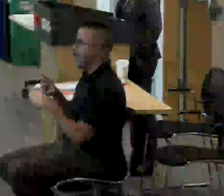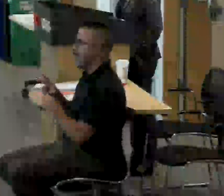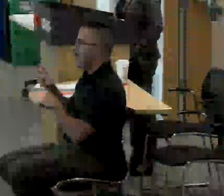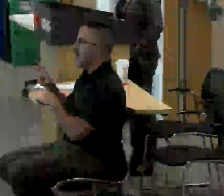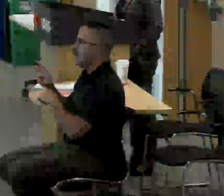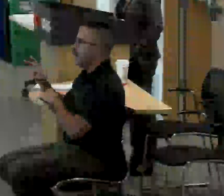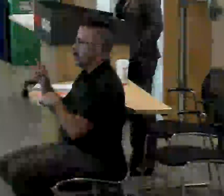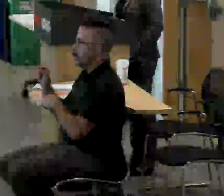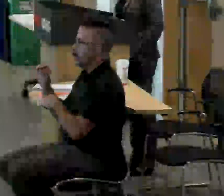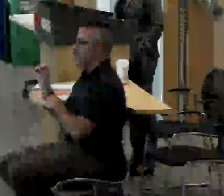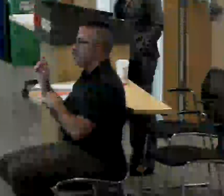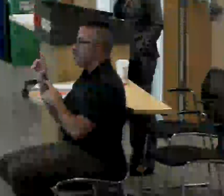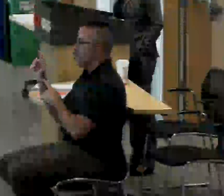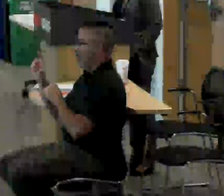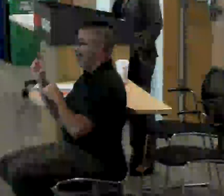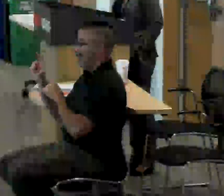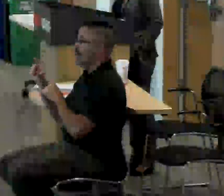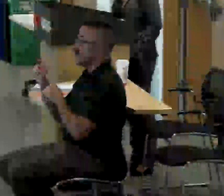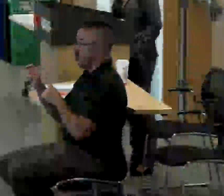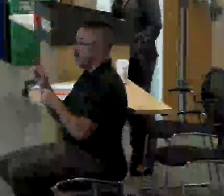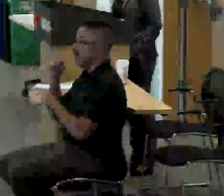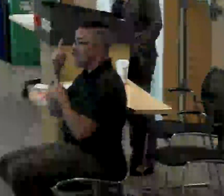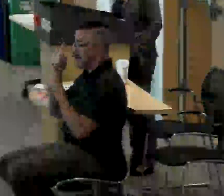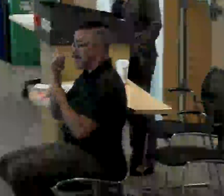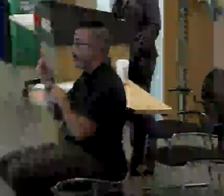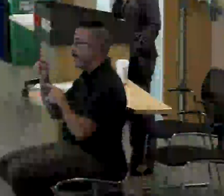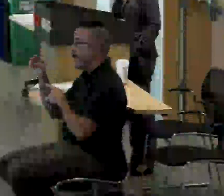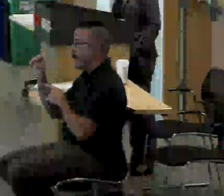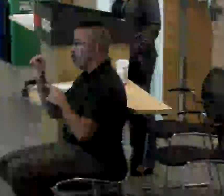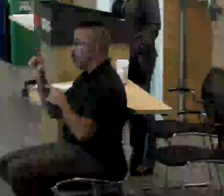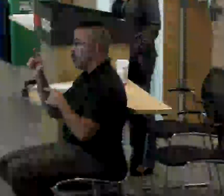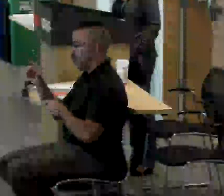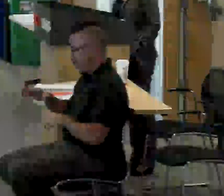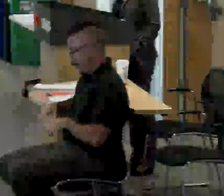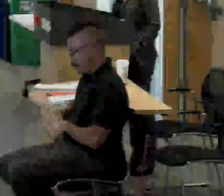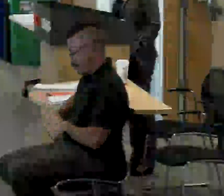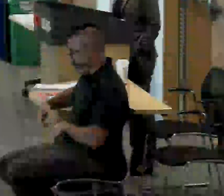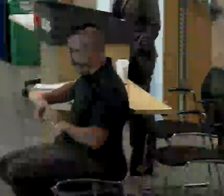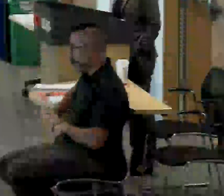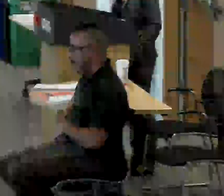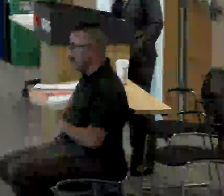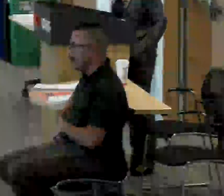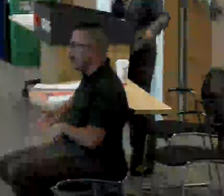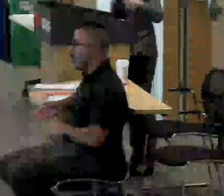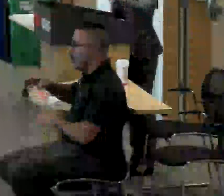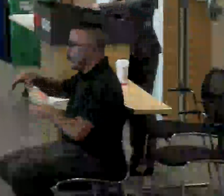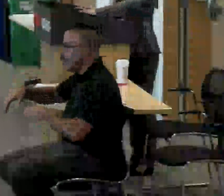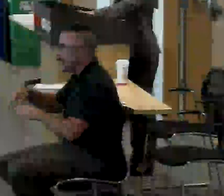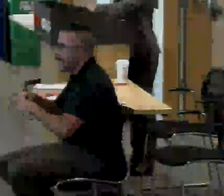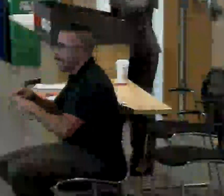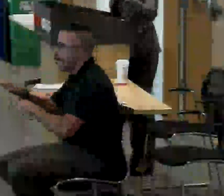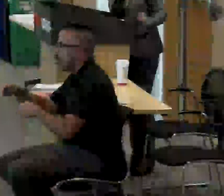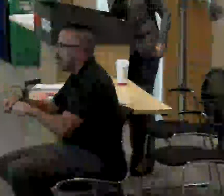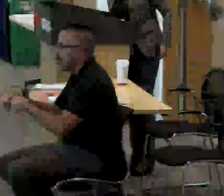be considered just a tool in your toolbox, which will have other tools, and hopefully they marry together nicely.